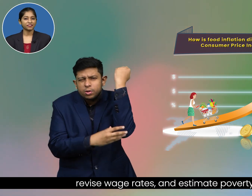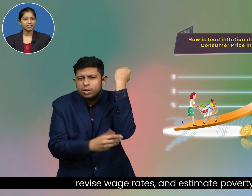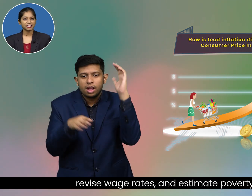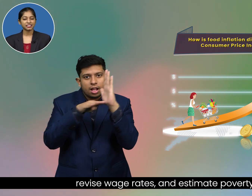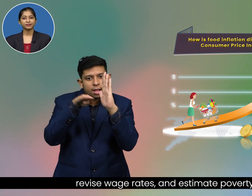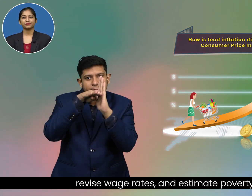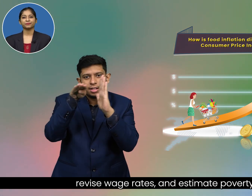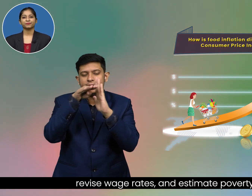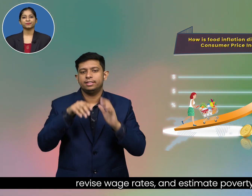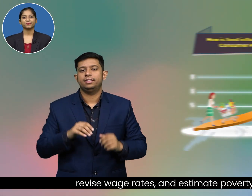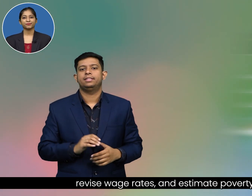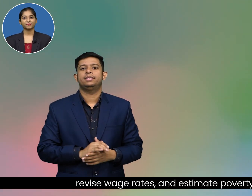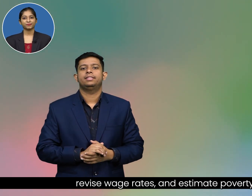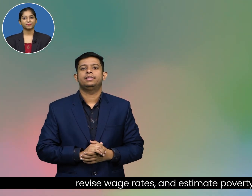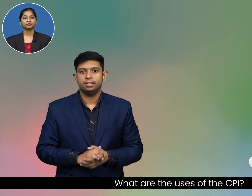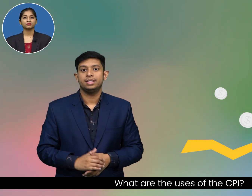poverty levels.